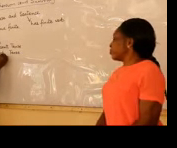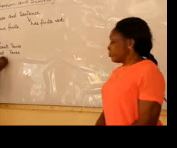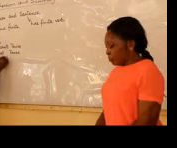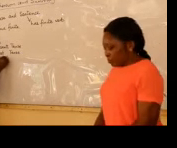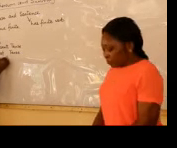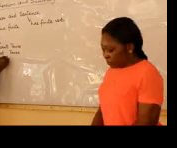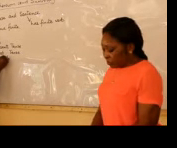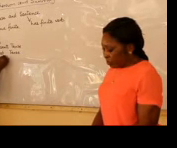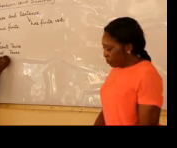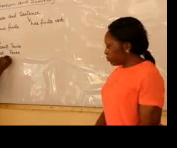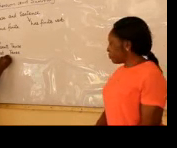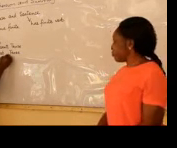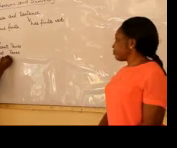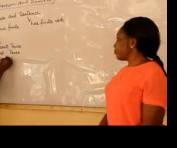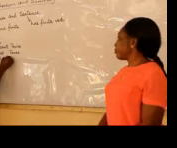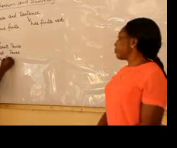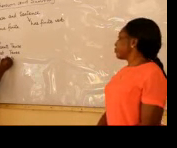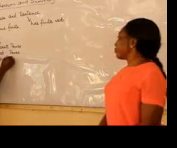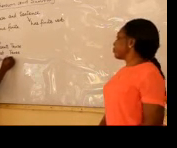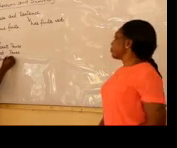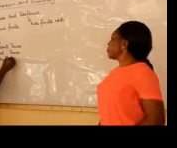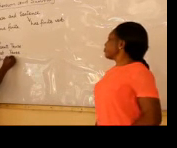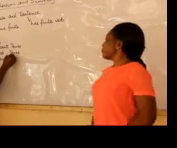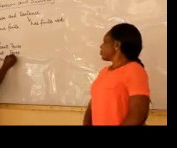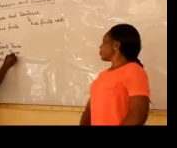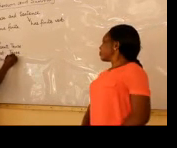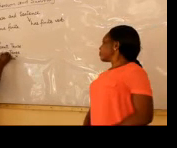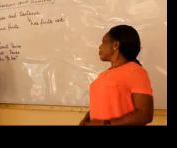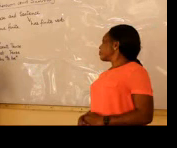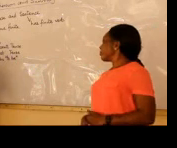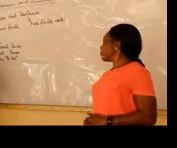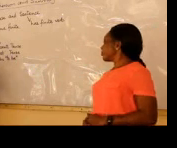You remember what the verbs to be,